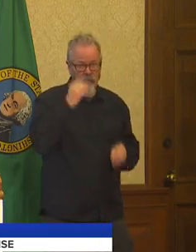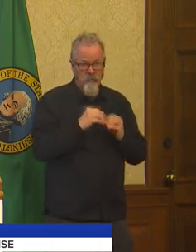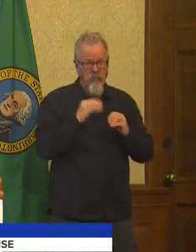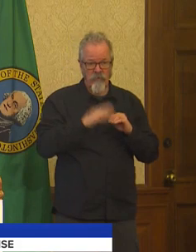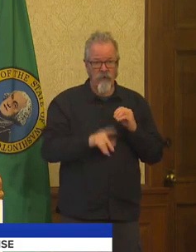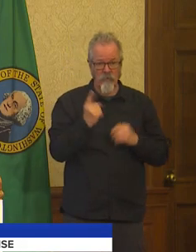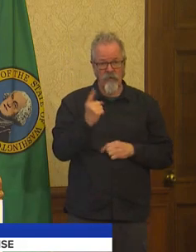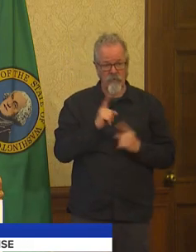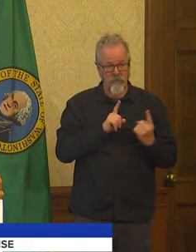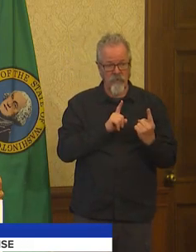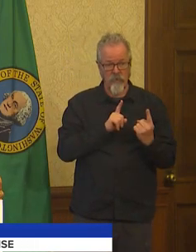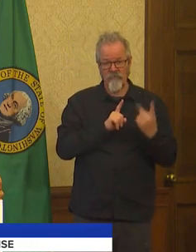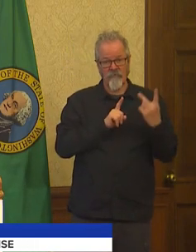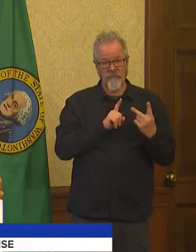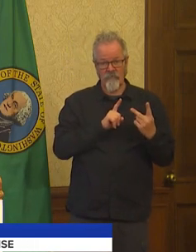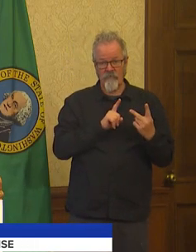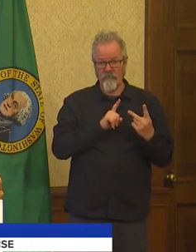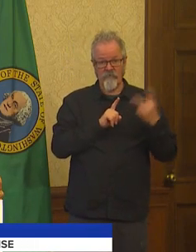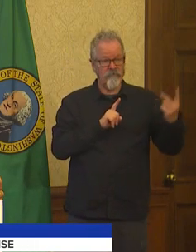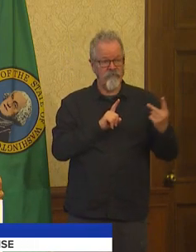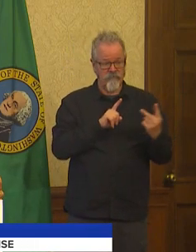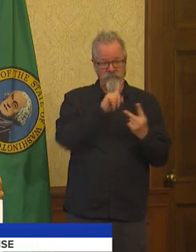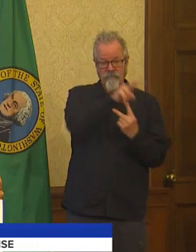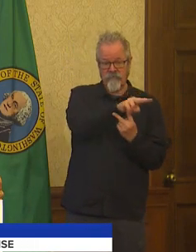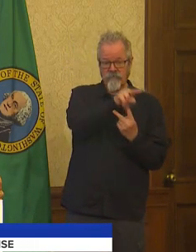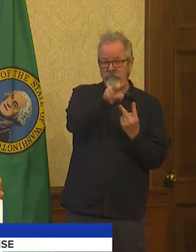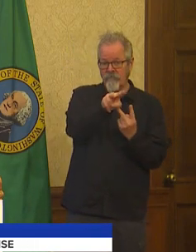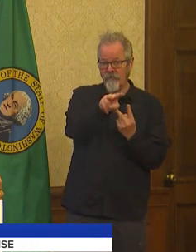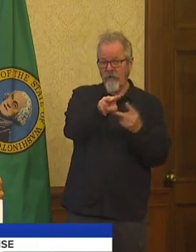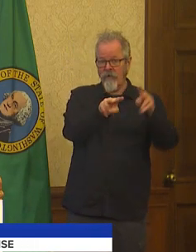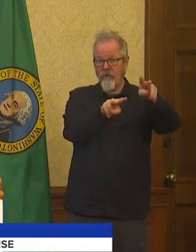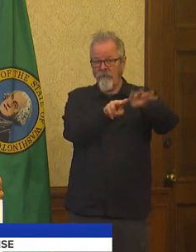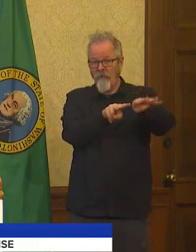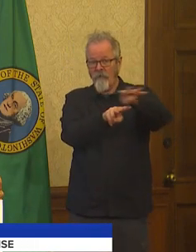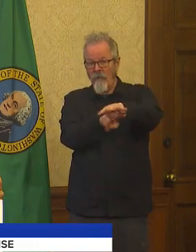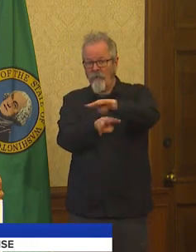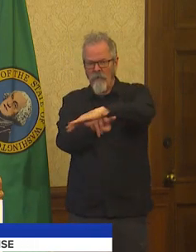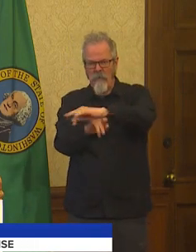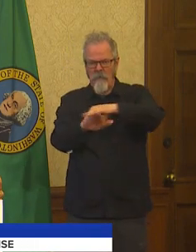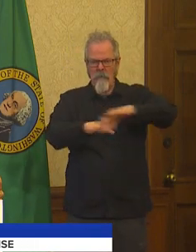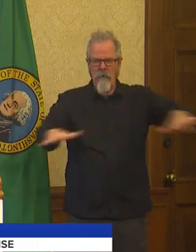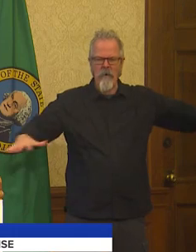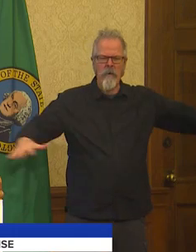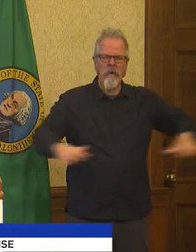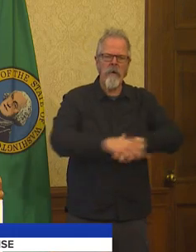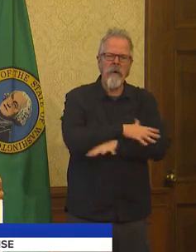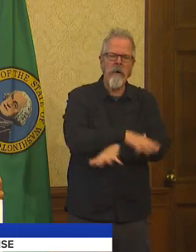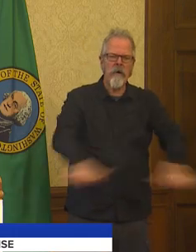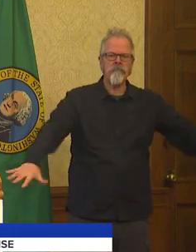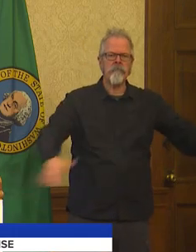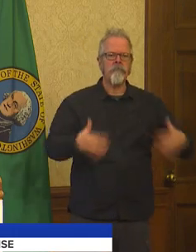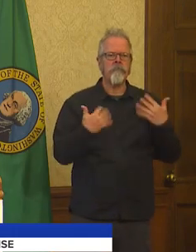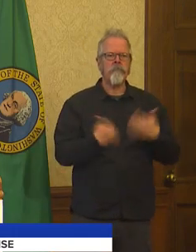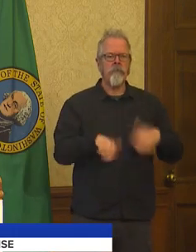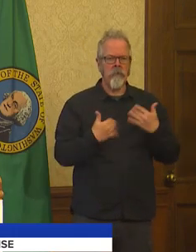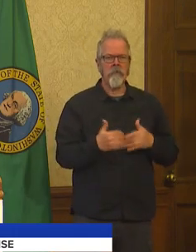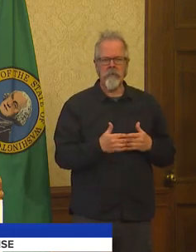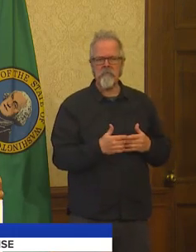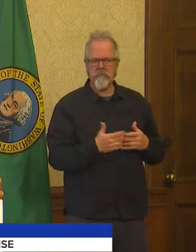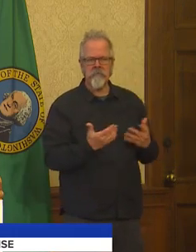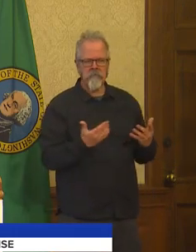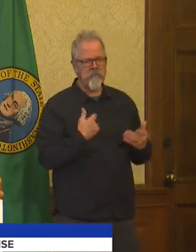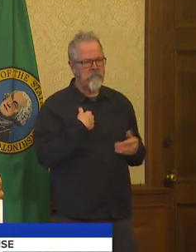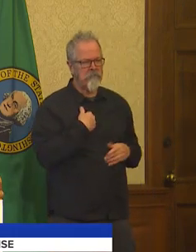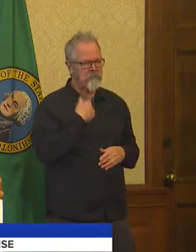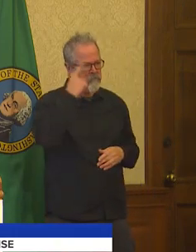have criticism and controversy. They're very difficult for people. It's really hard isolating. It's really hard not